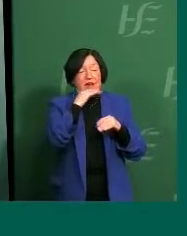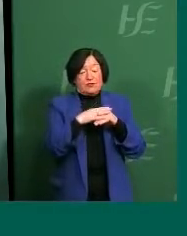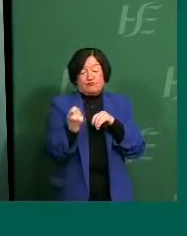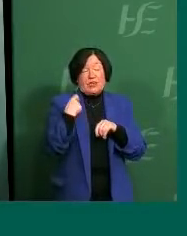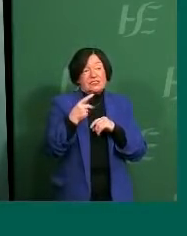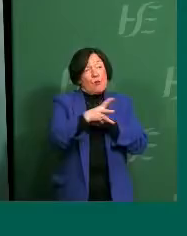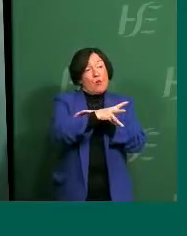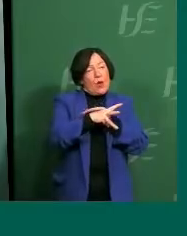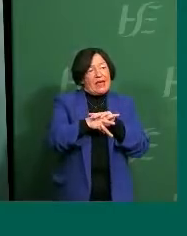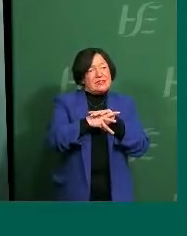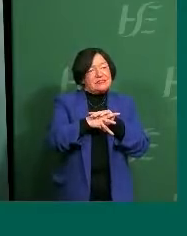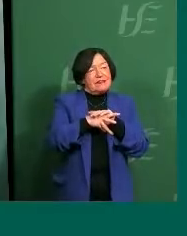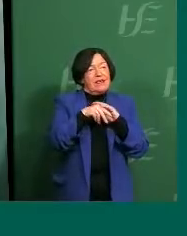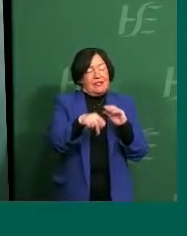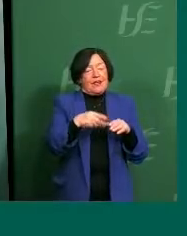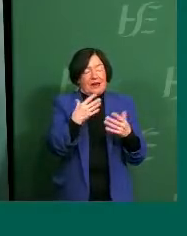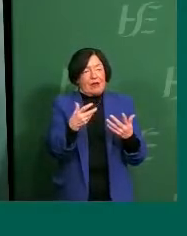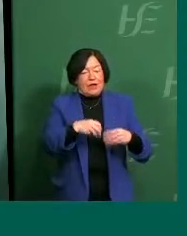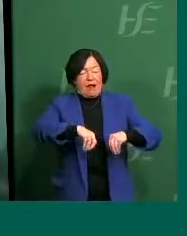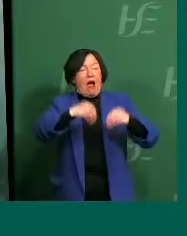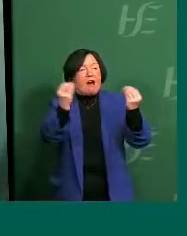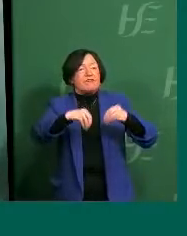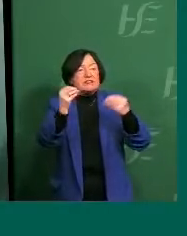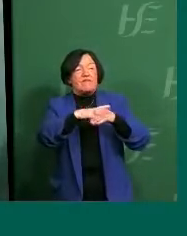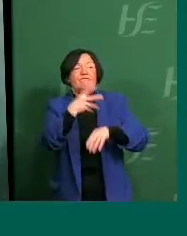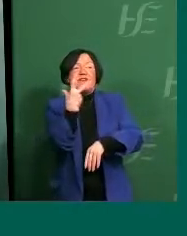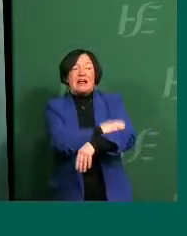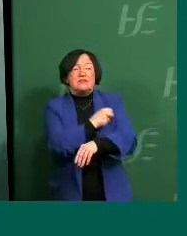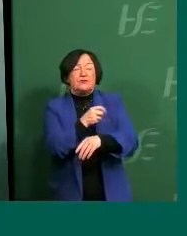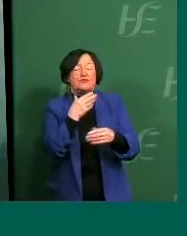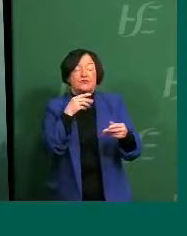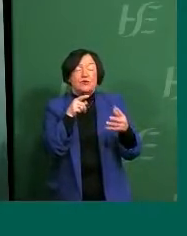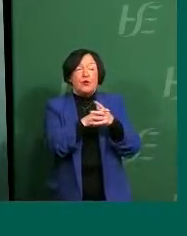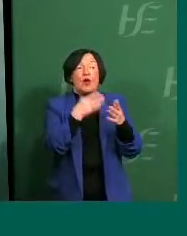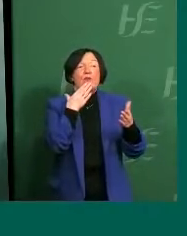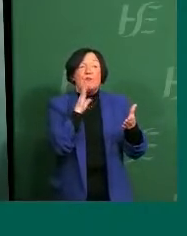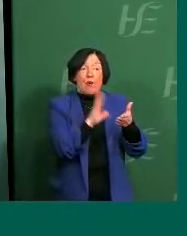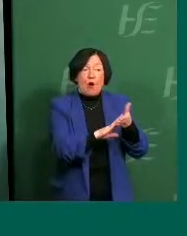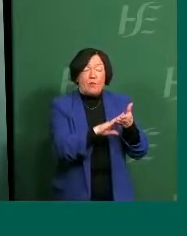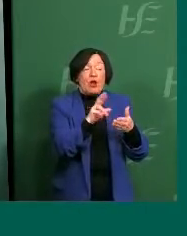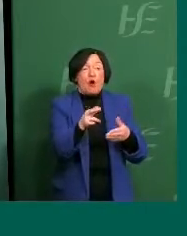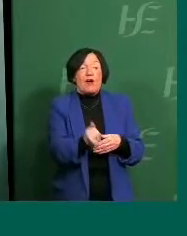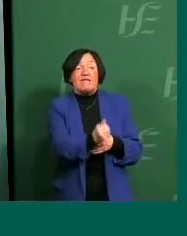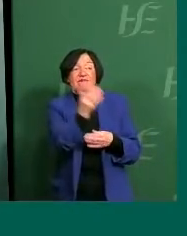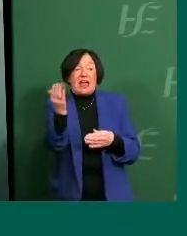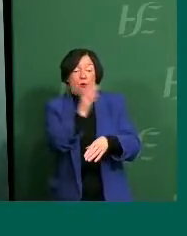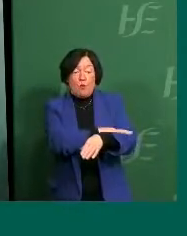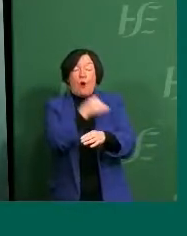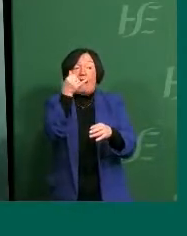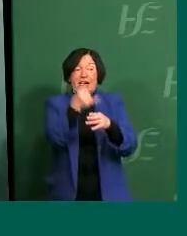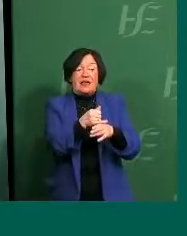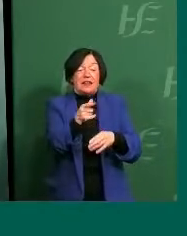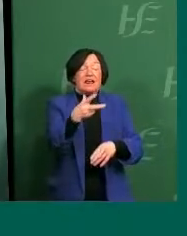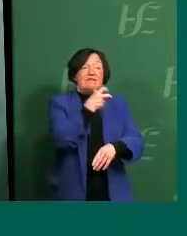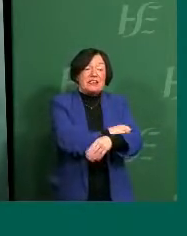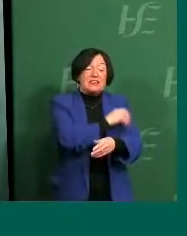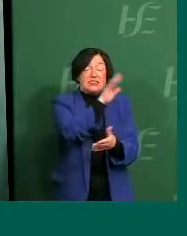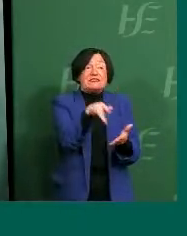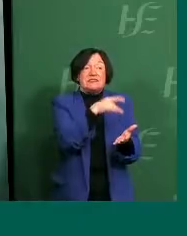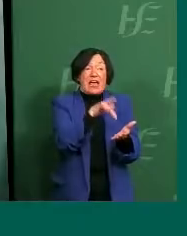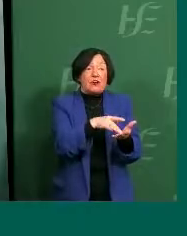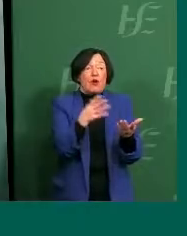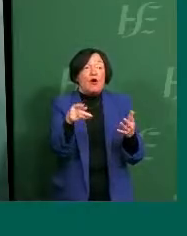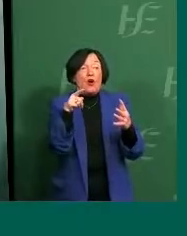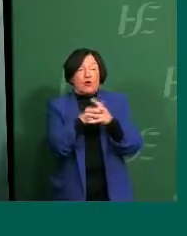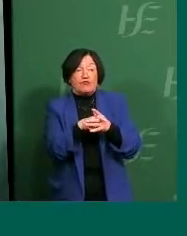weeks. So they again are getting offers in terms of vaccination through appointment, or indeed availing of a walk-in, be it through the vaccination centre or